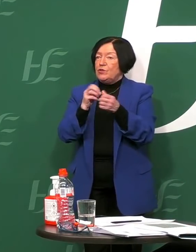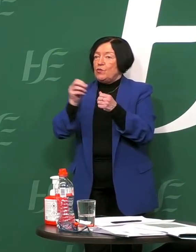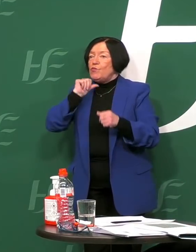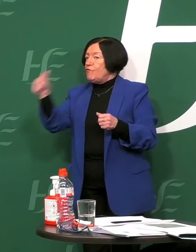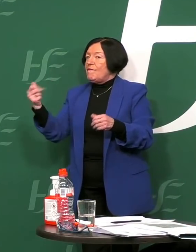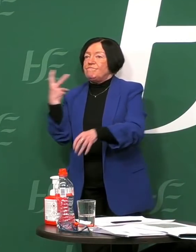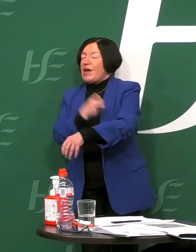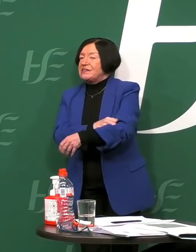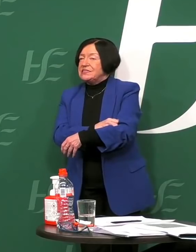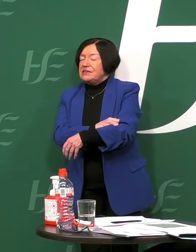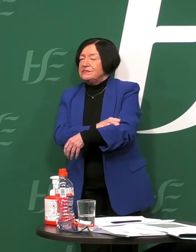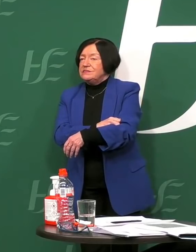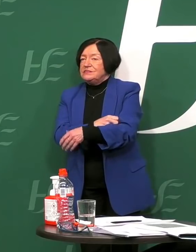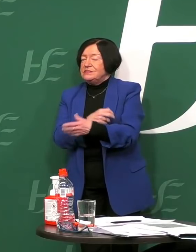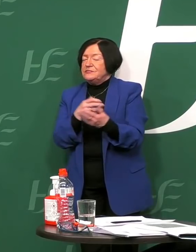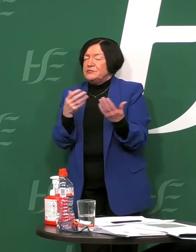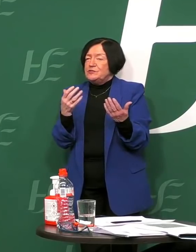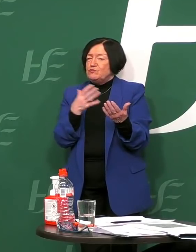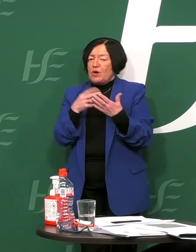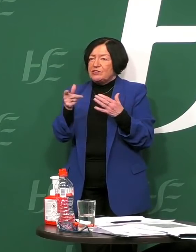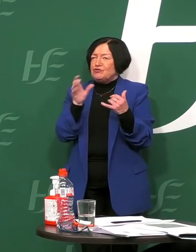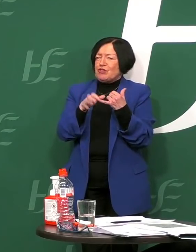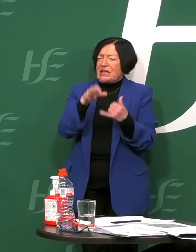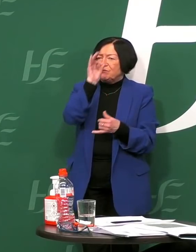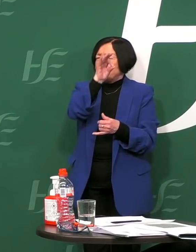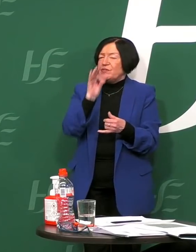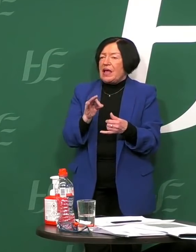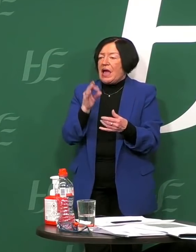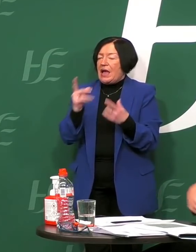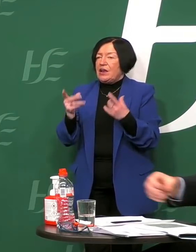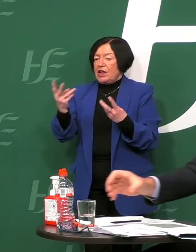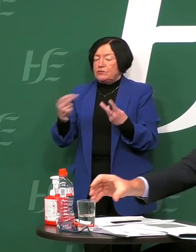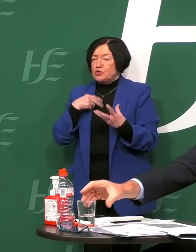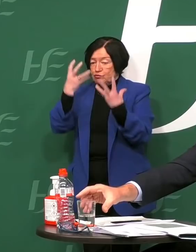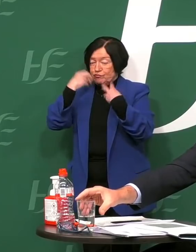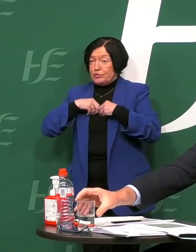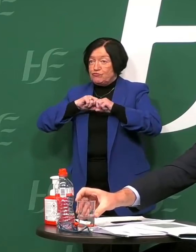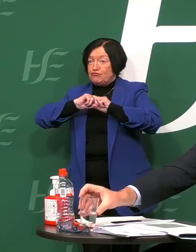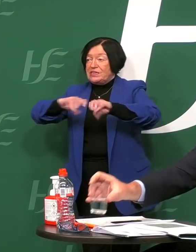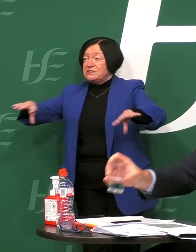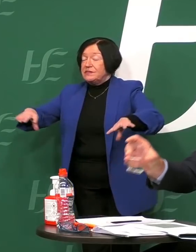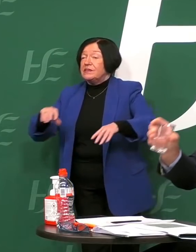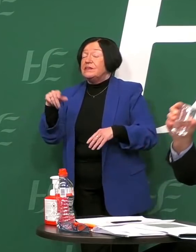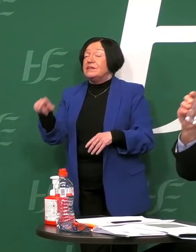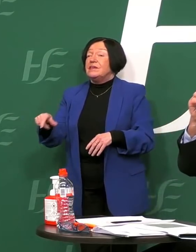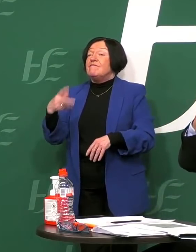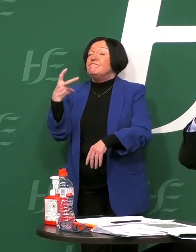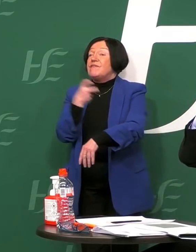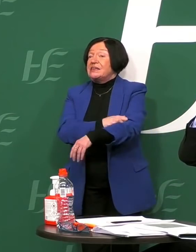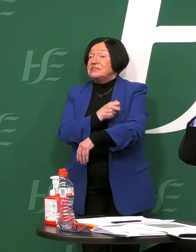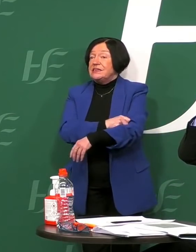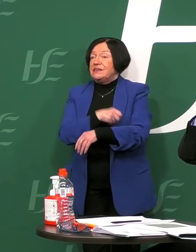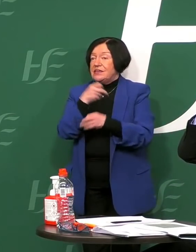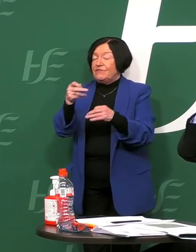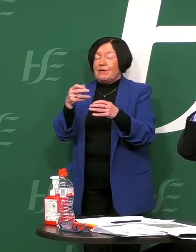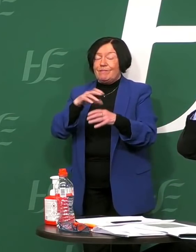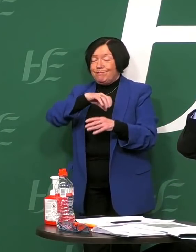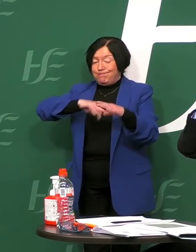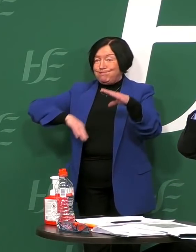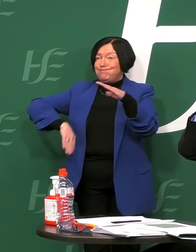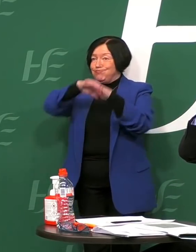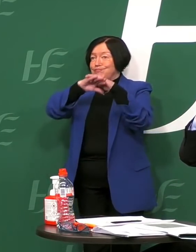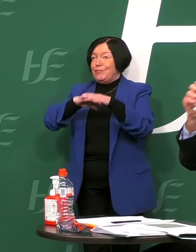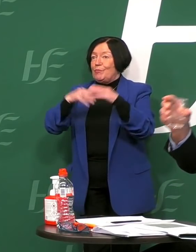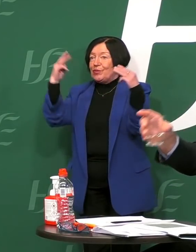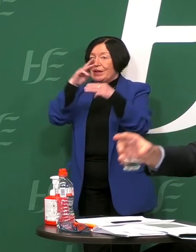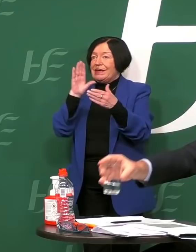person, and how likely are the two groups to transmit the virus? Vaccination affords maximum protection